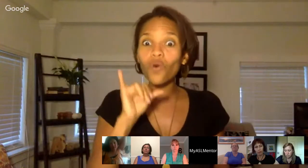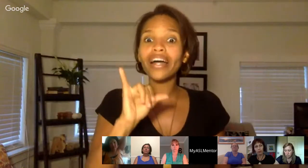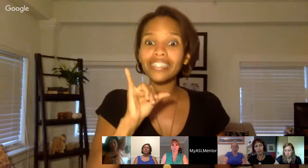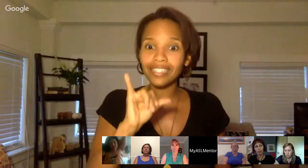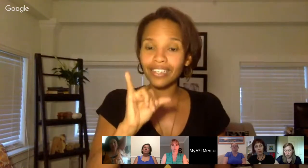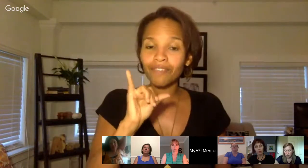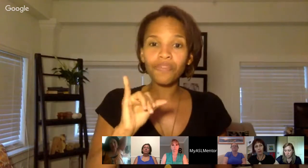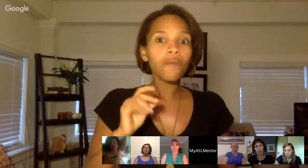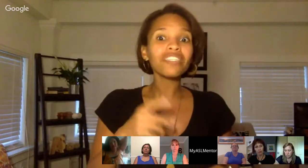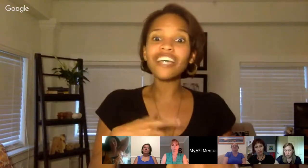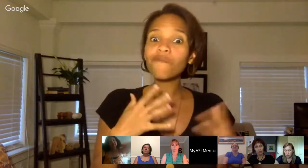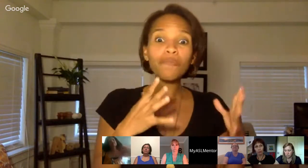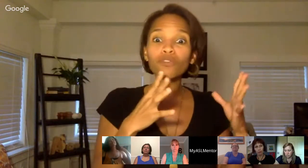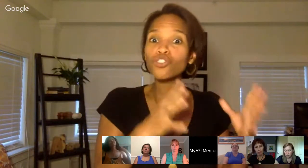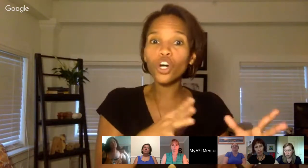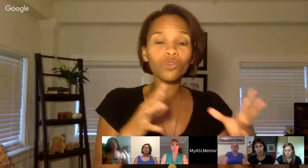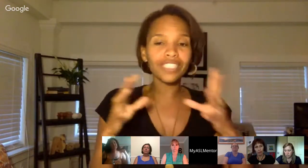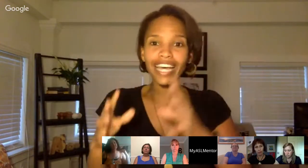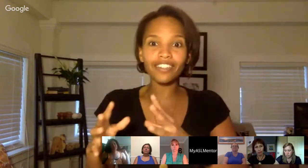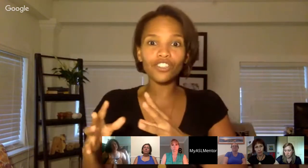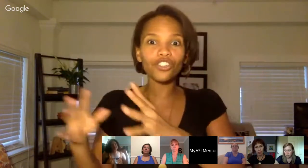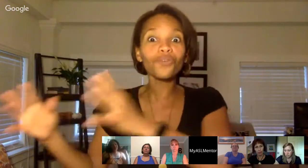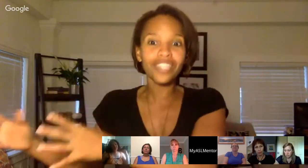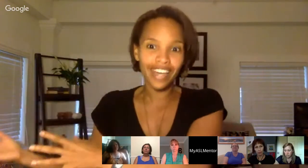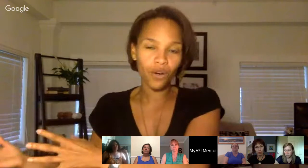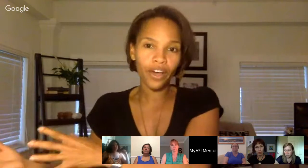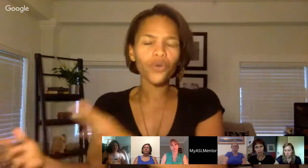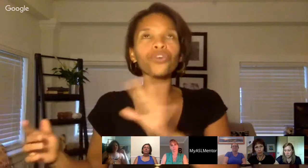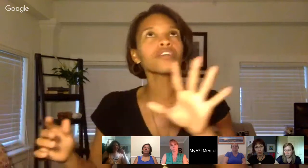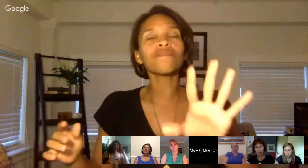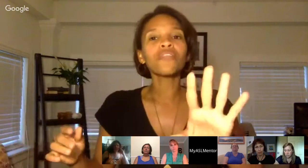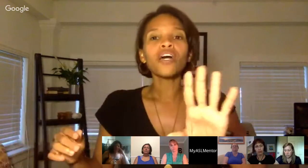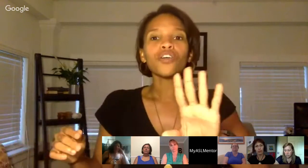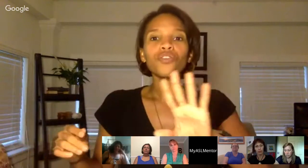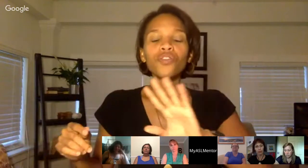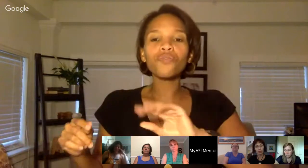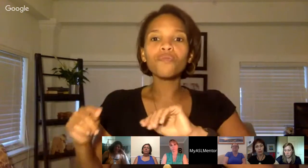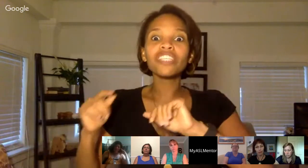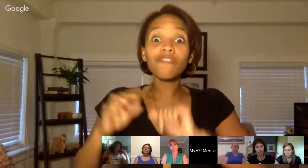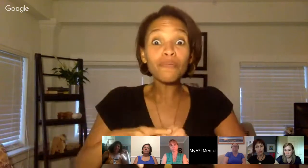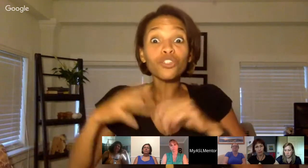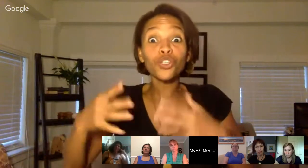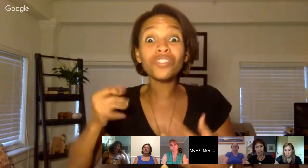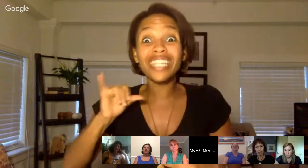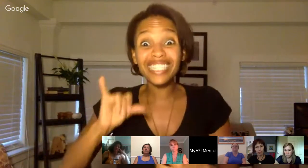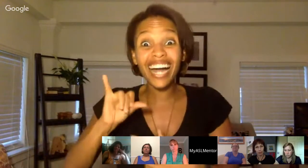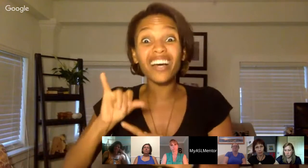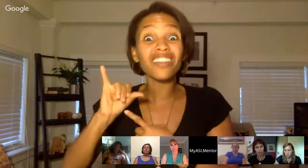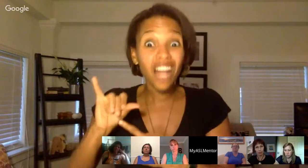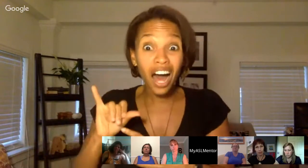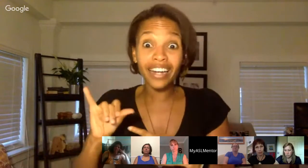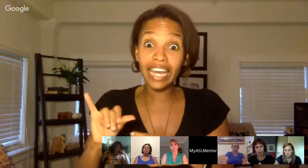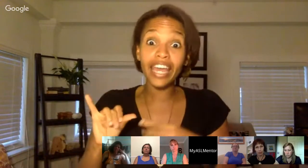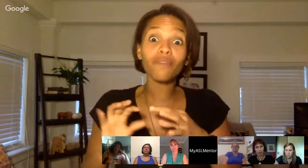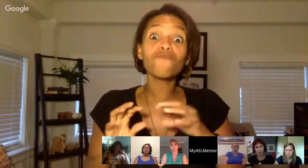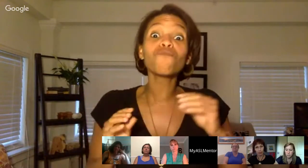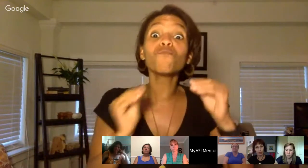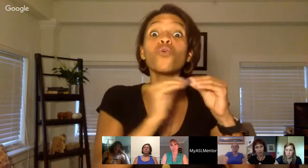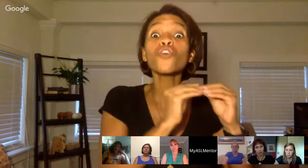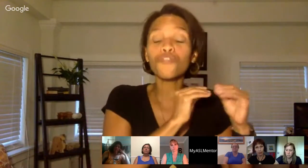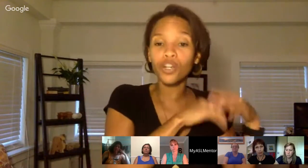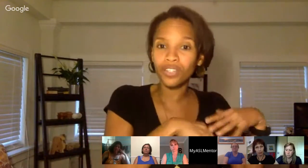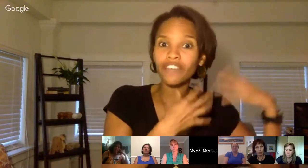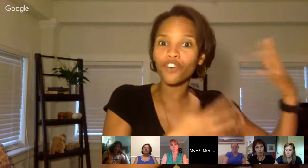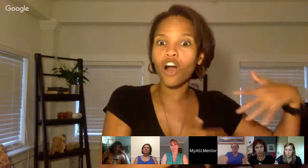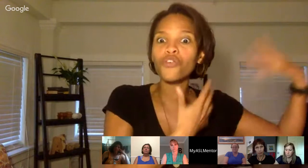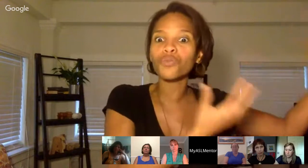see, but deaf people don't tend to use it that way, or deaf people use this sign a lot and